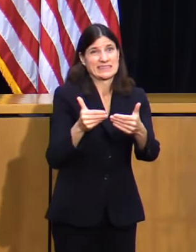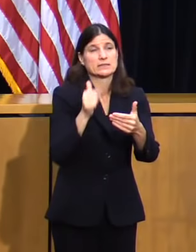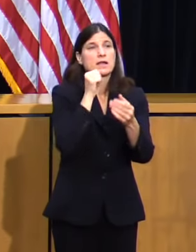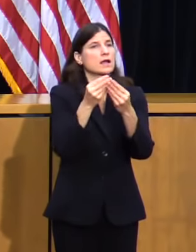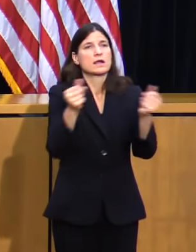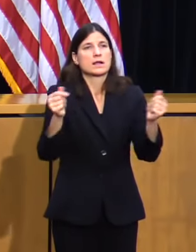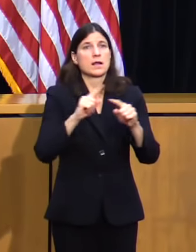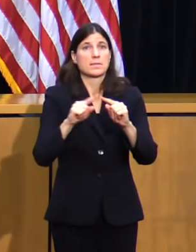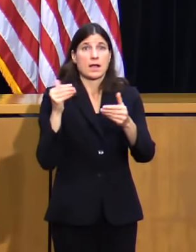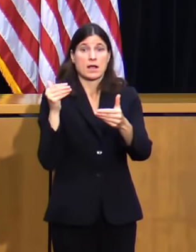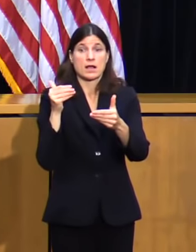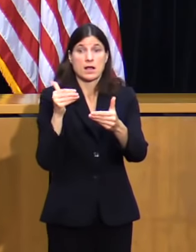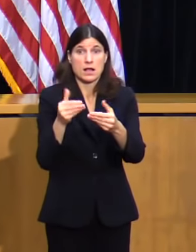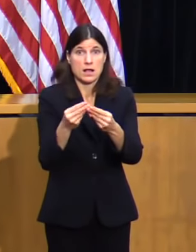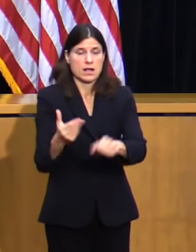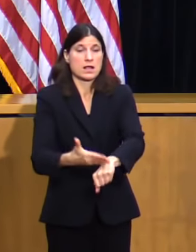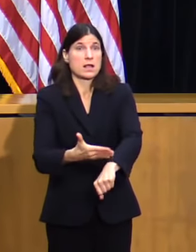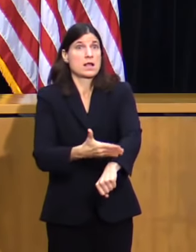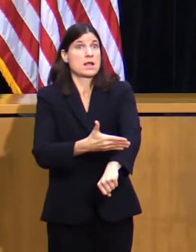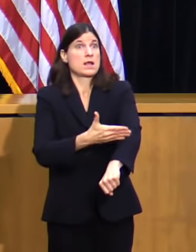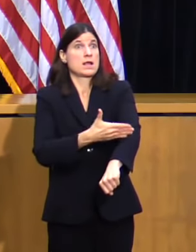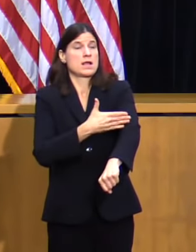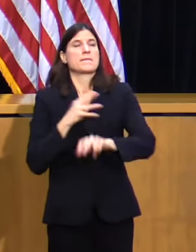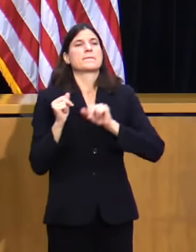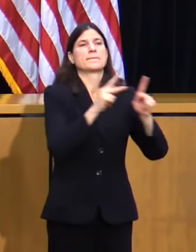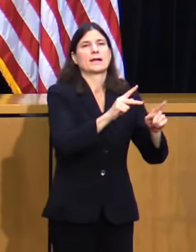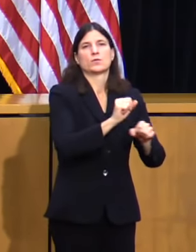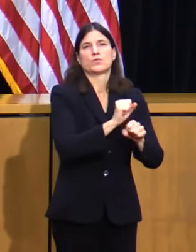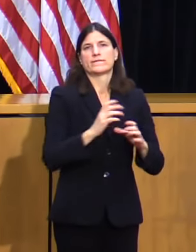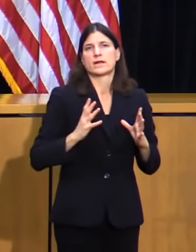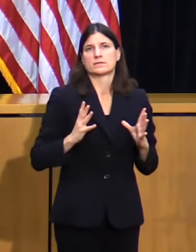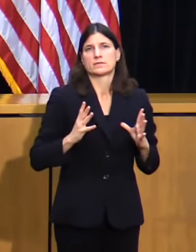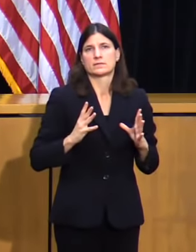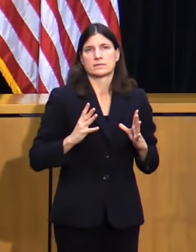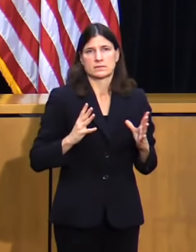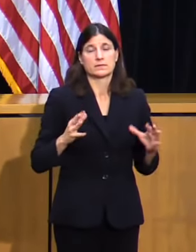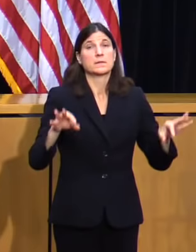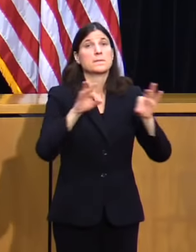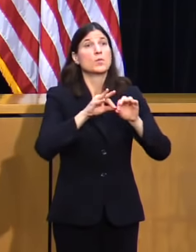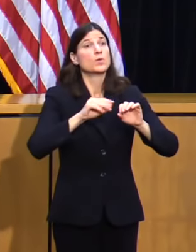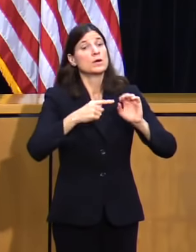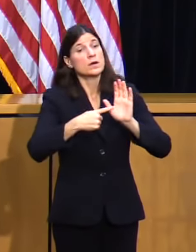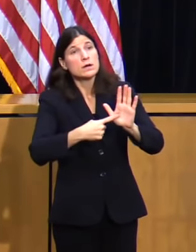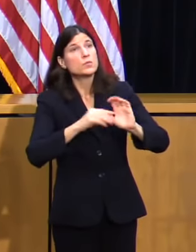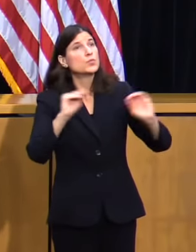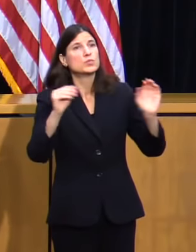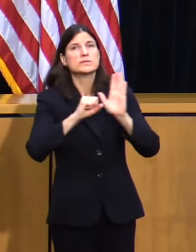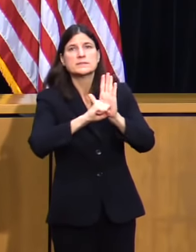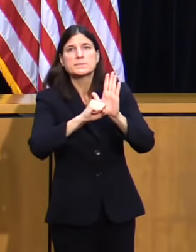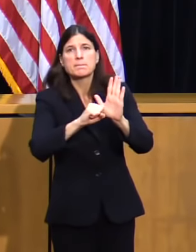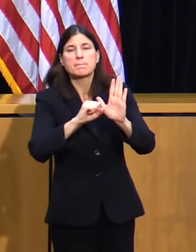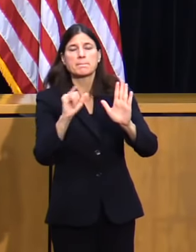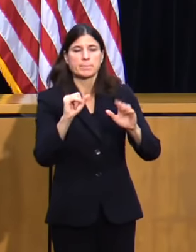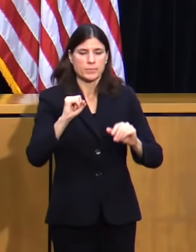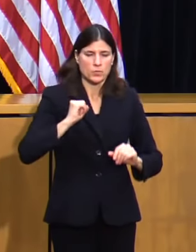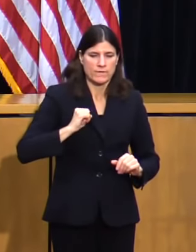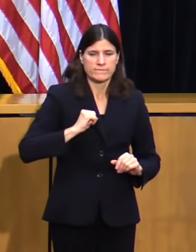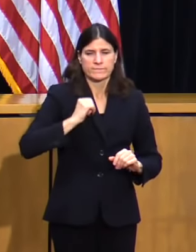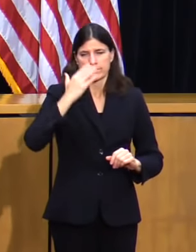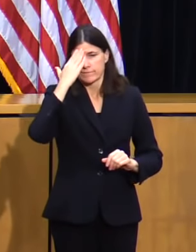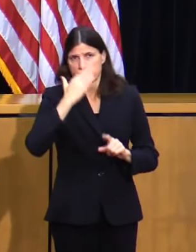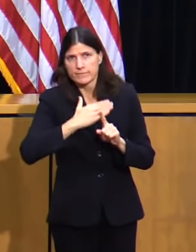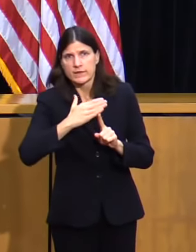return and to assure that they're asymptomatic and there has been a period of time between the symptom onset and when they